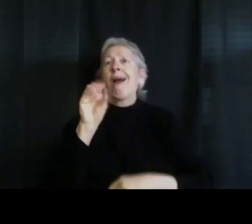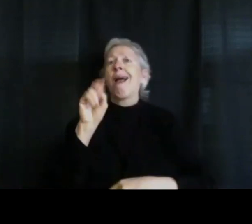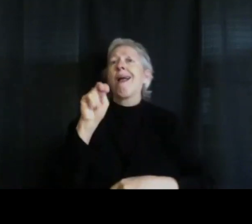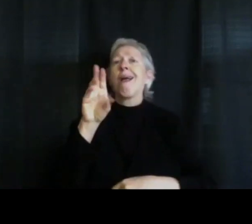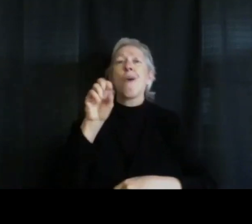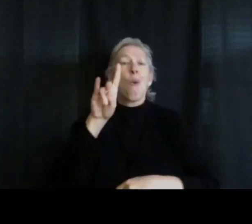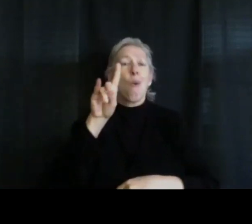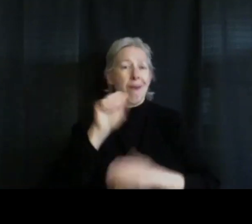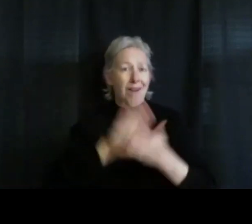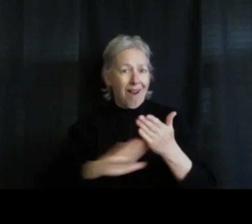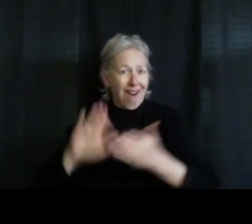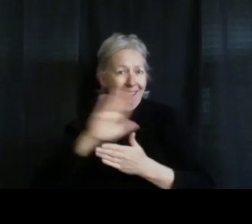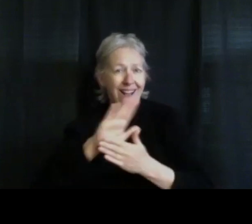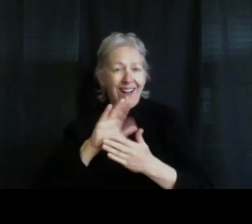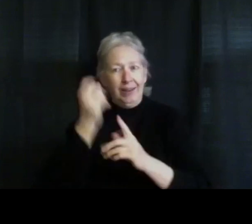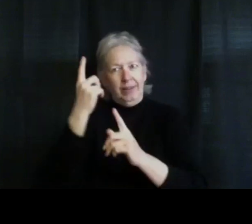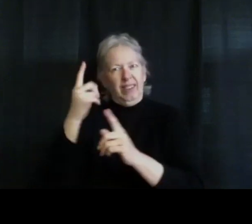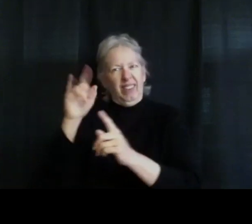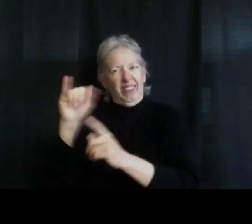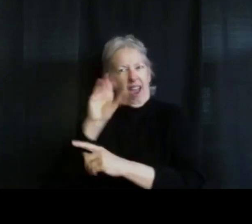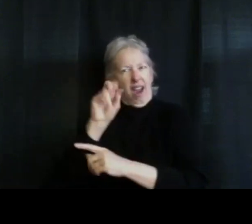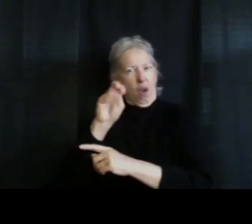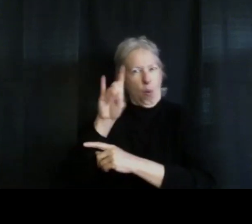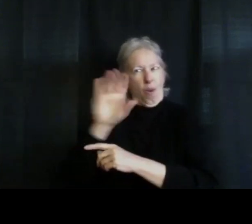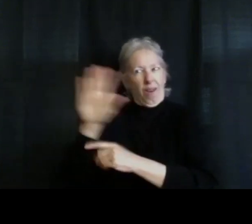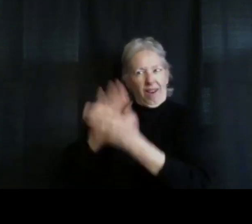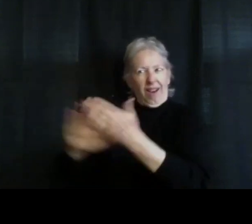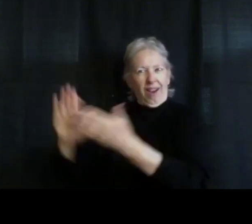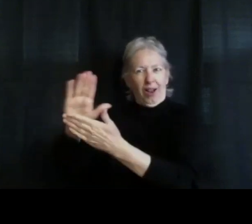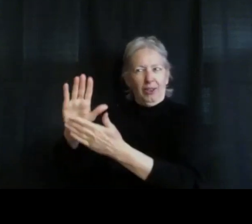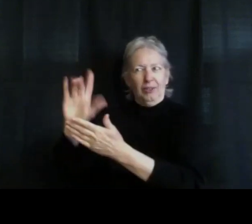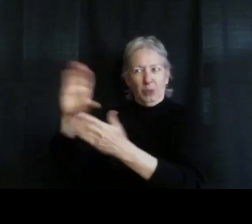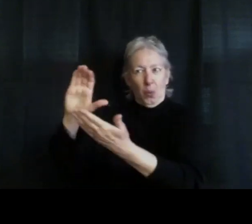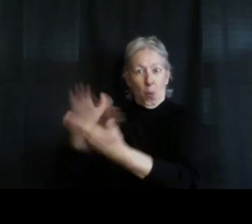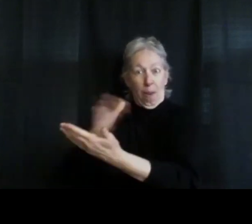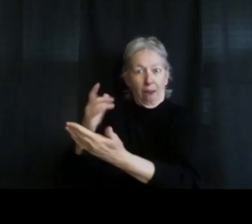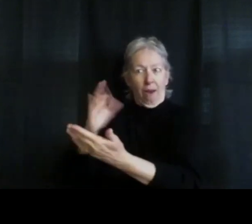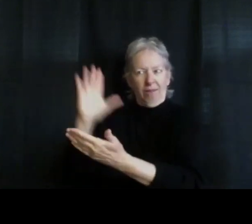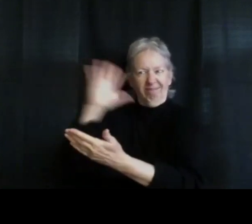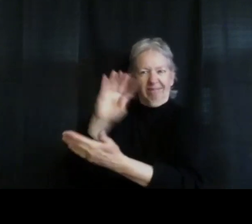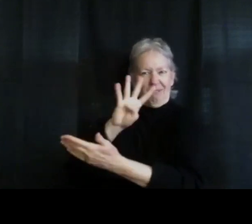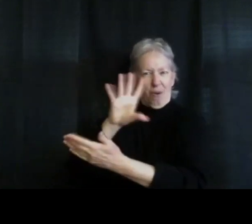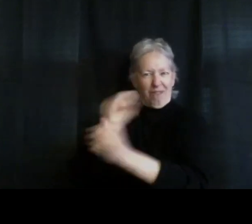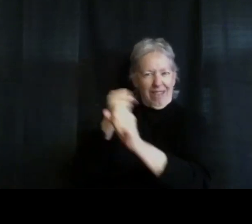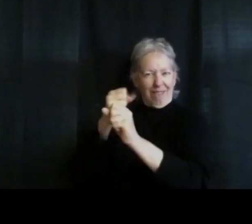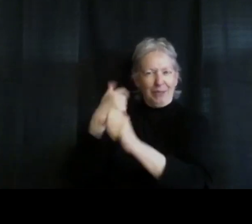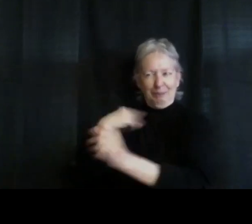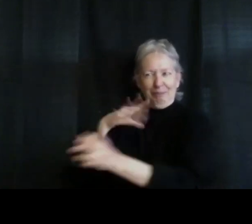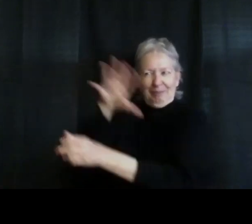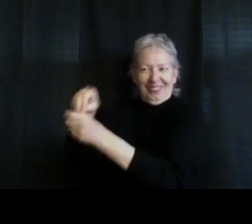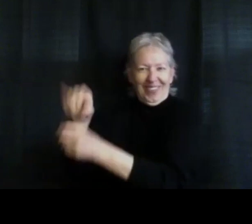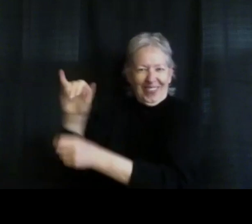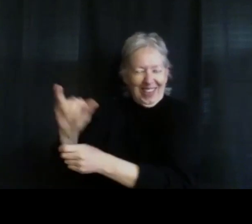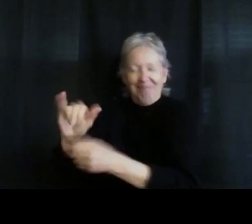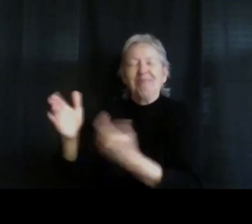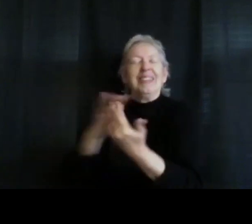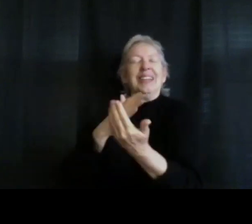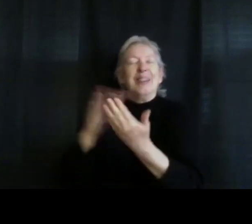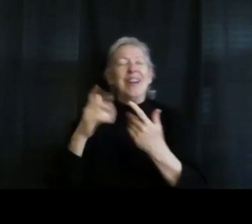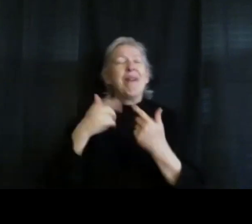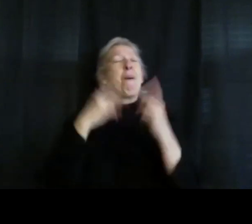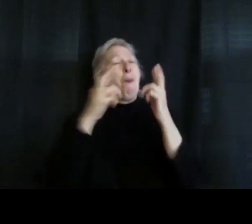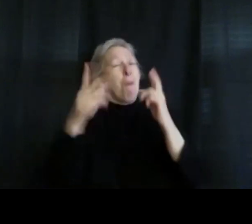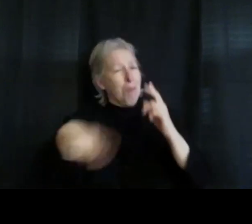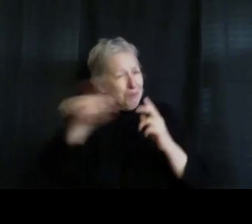can I say? I got to sing in that choir 40 years ago. We hope you'll sing along and that you